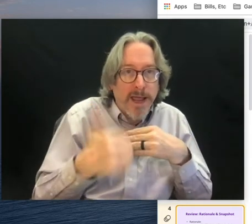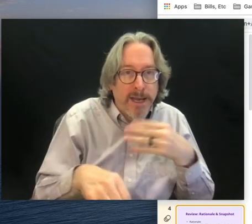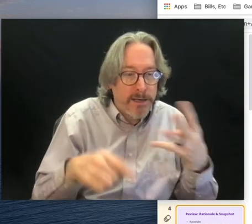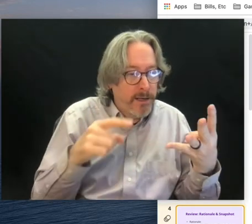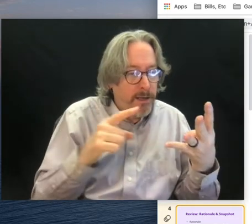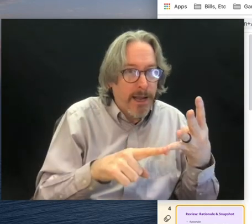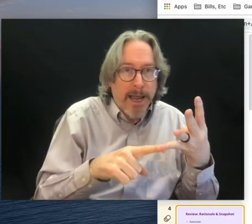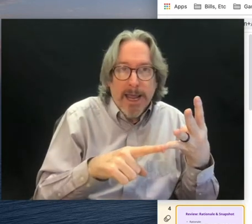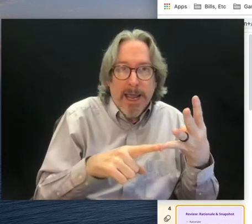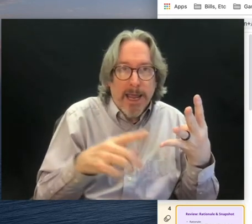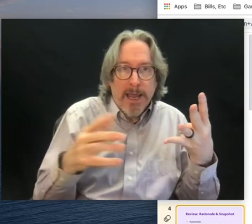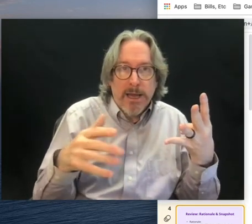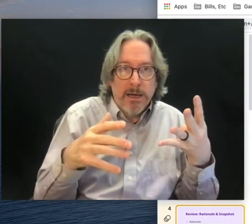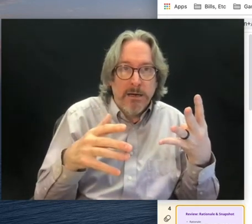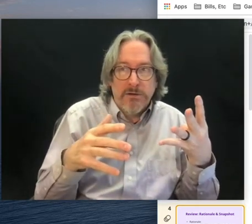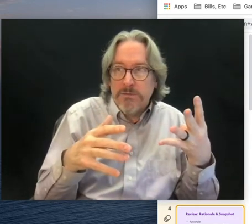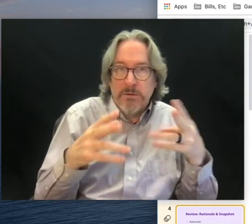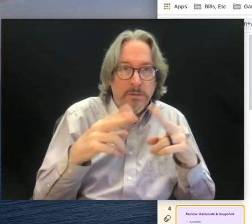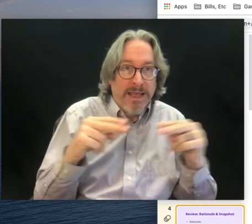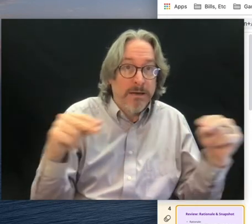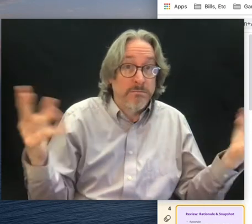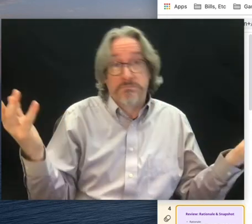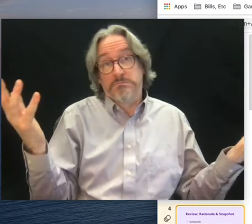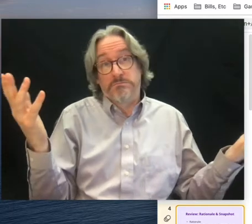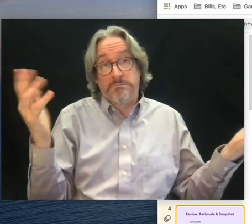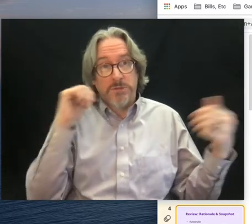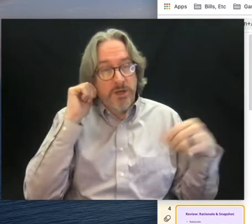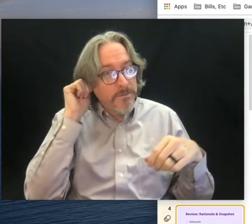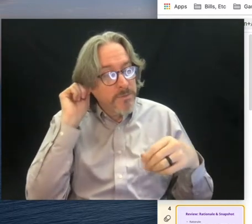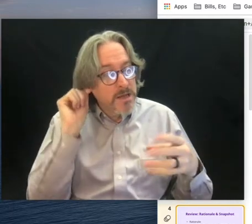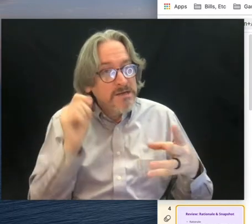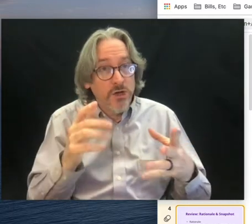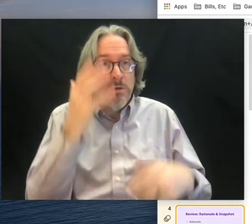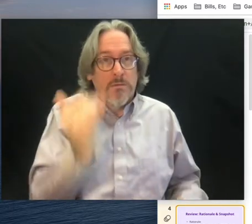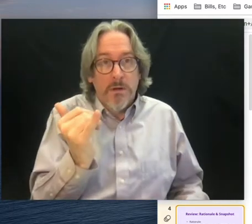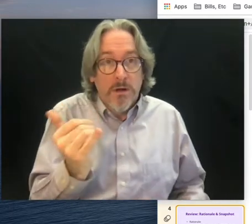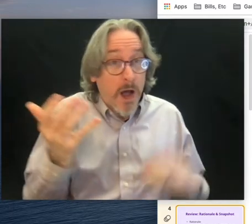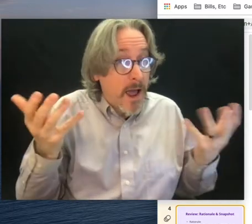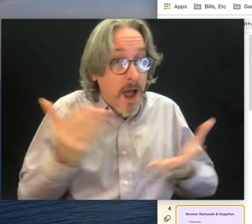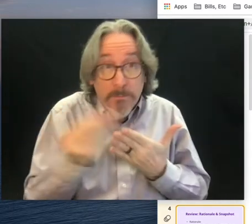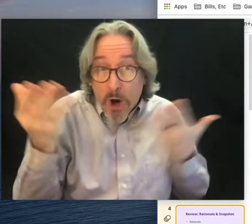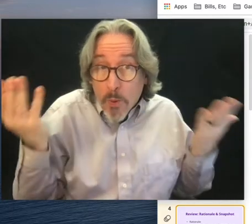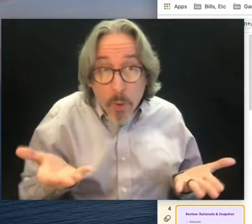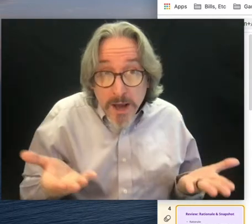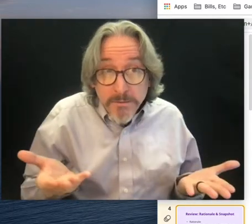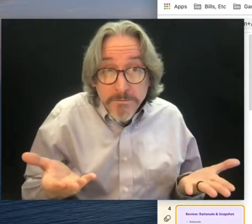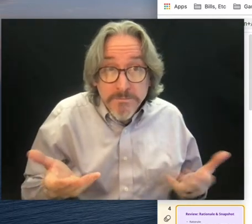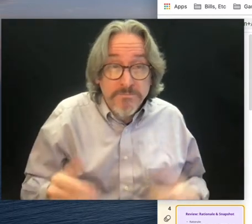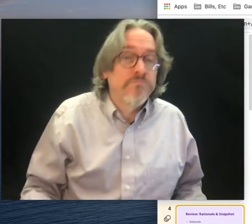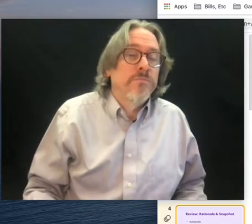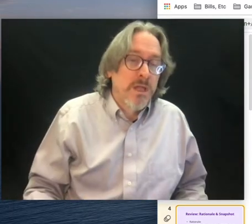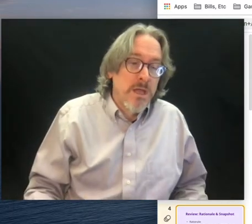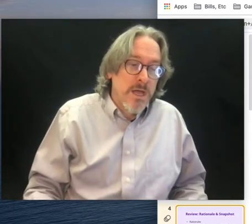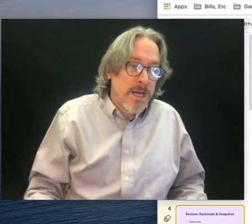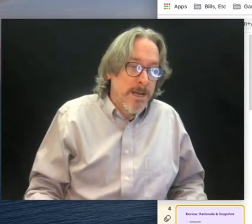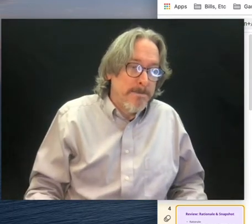milk, bread, and bacon. Okay. So I've bought what?